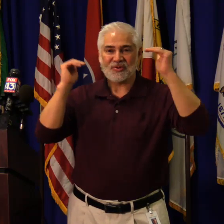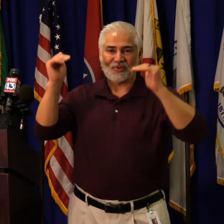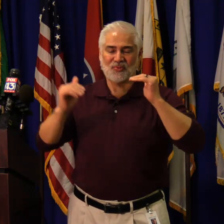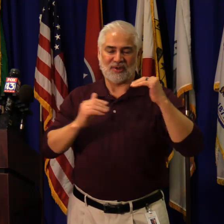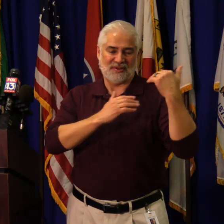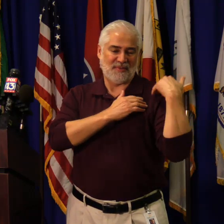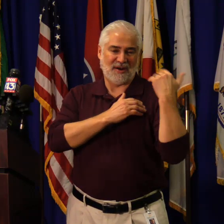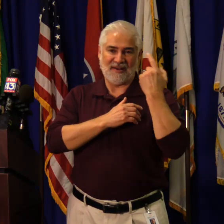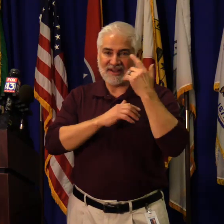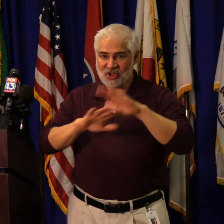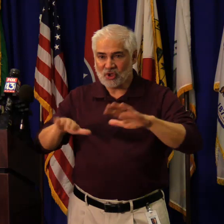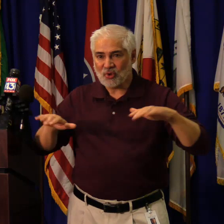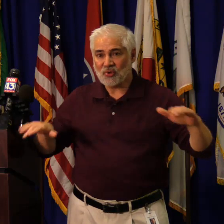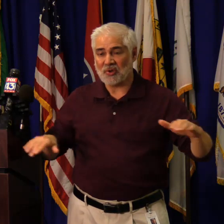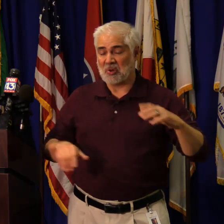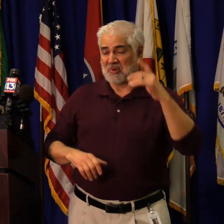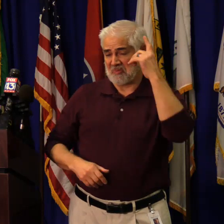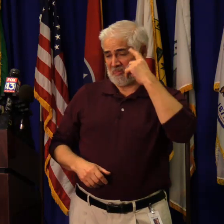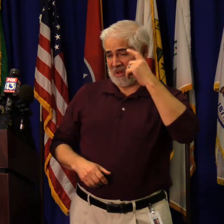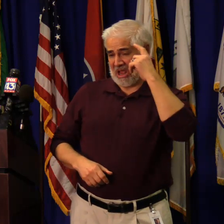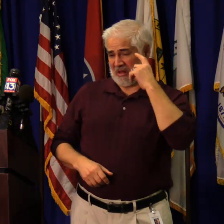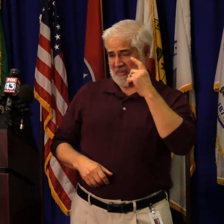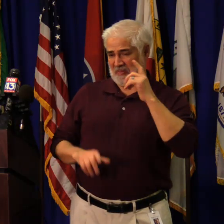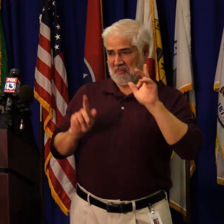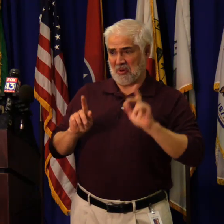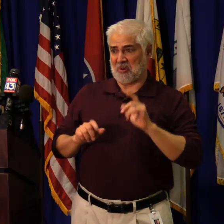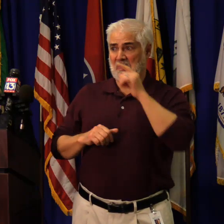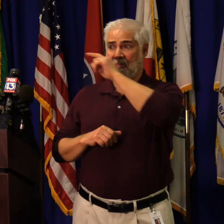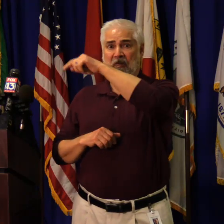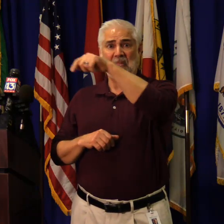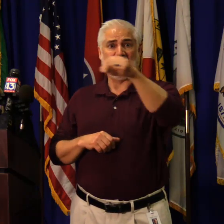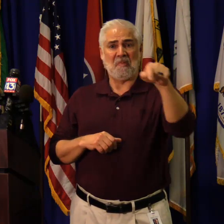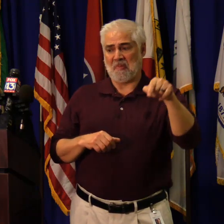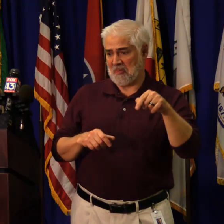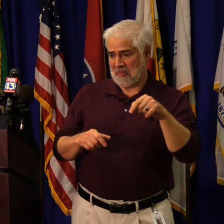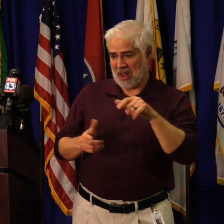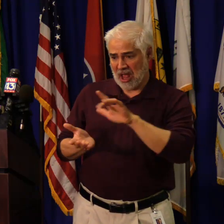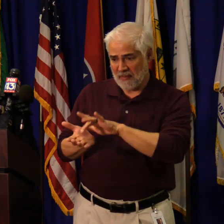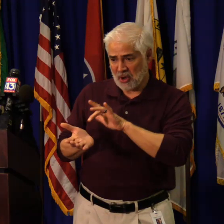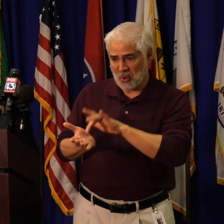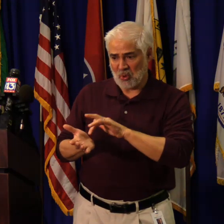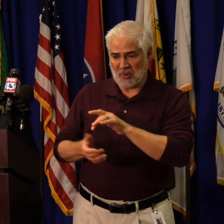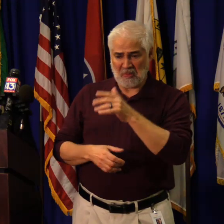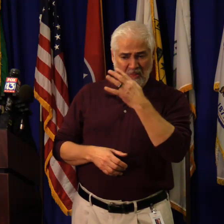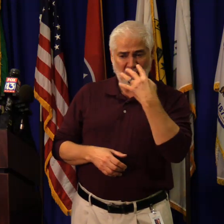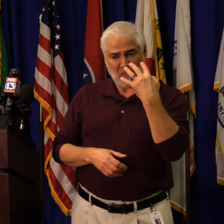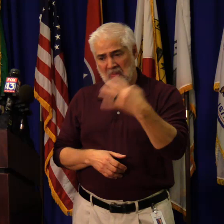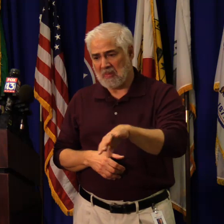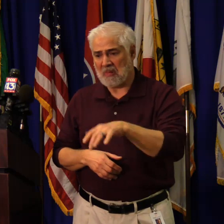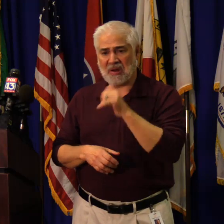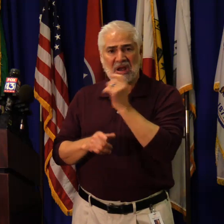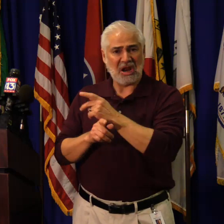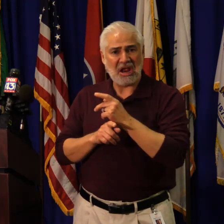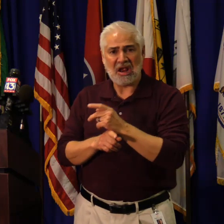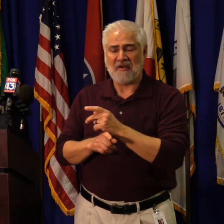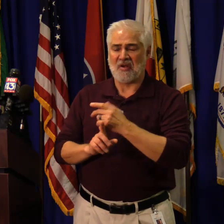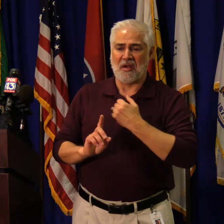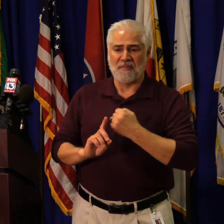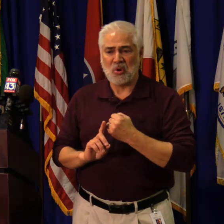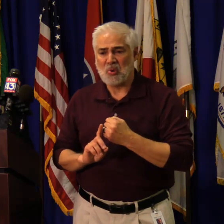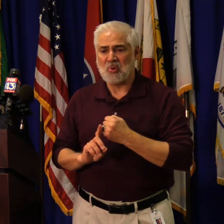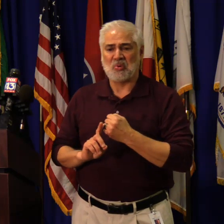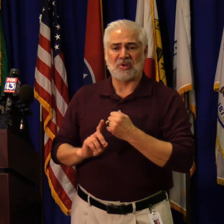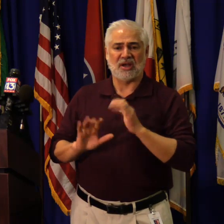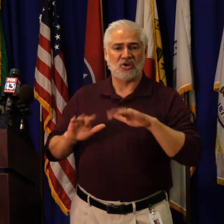our children. If you suspect anyone is being abused or neglected, either our children or